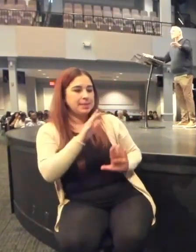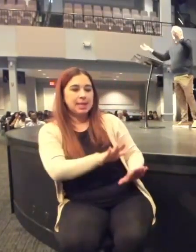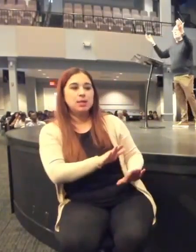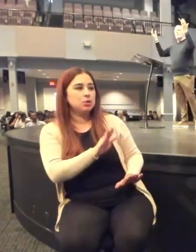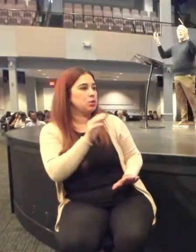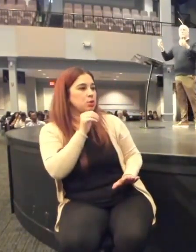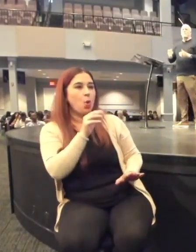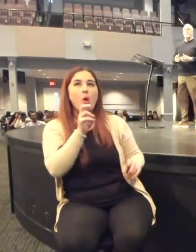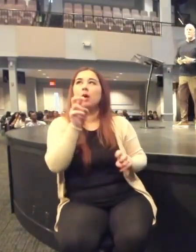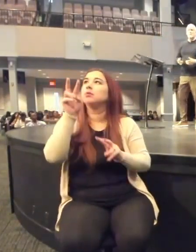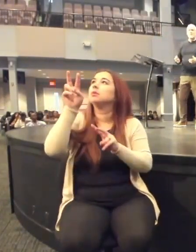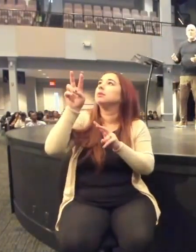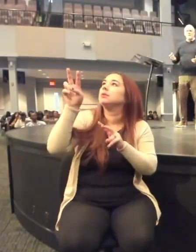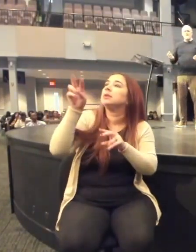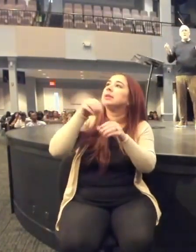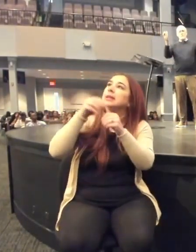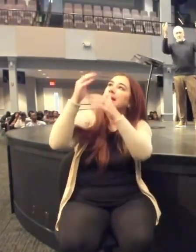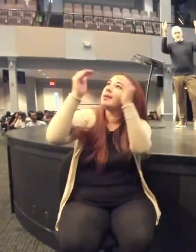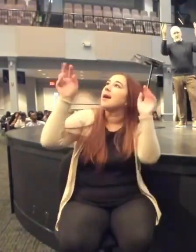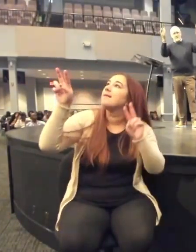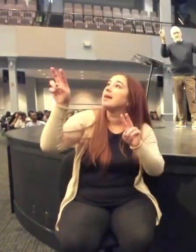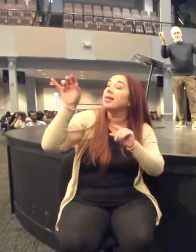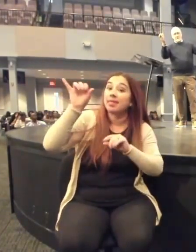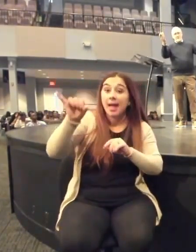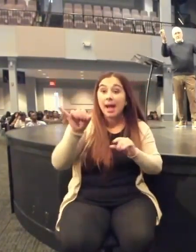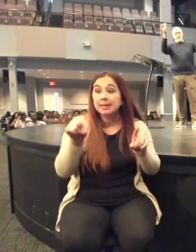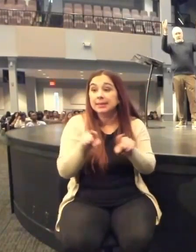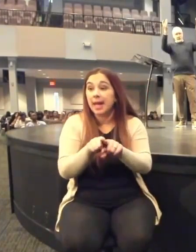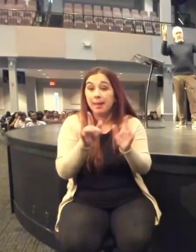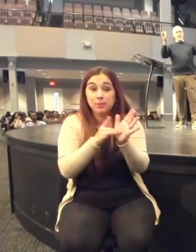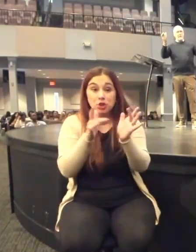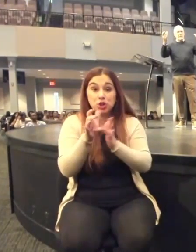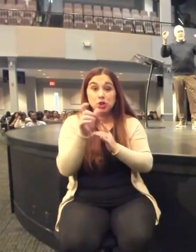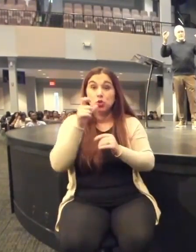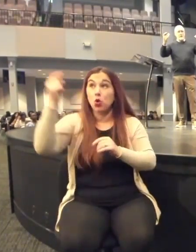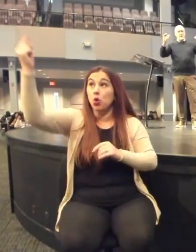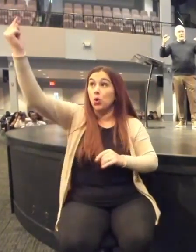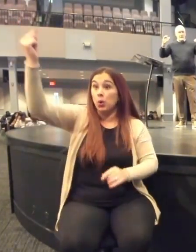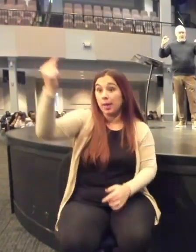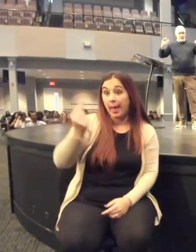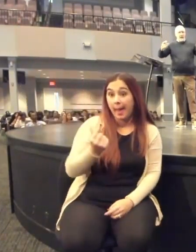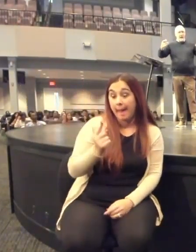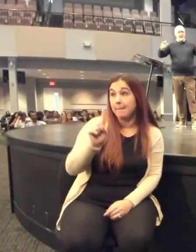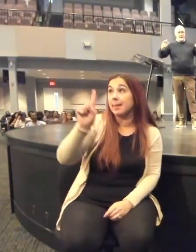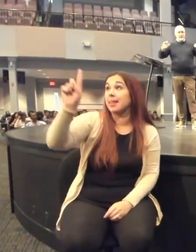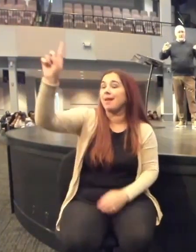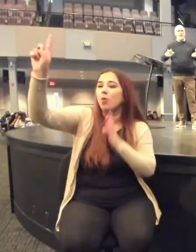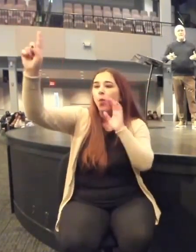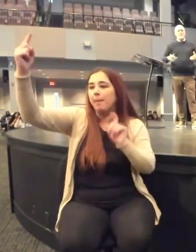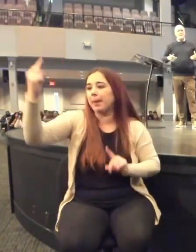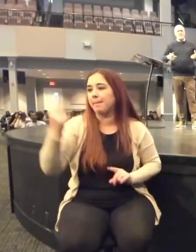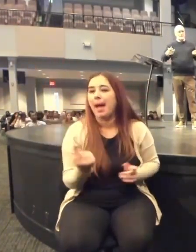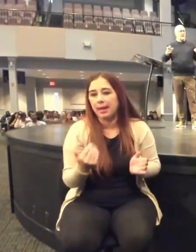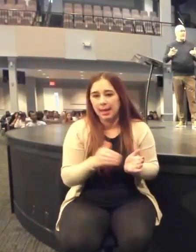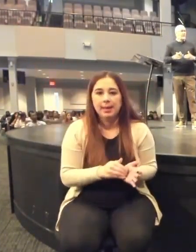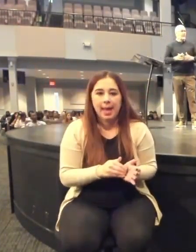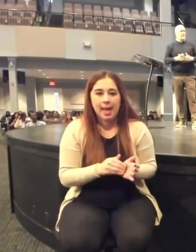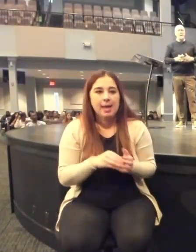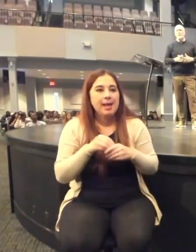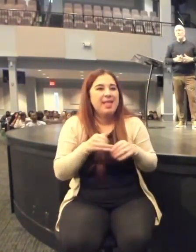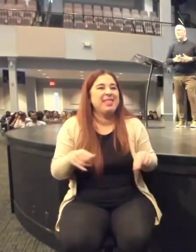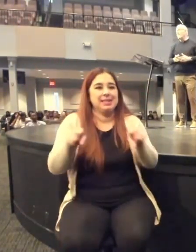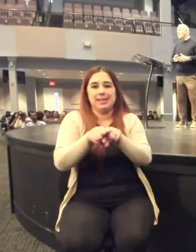to stare into heaven, because the same Jesus that came from heaven is coming back again in the